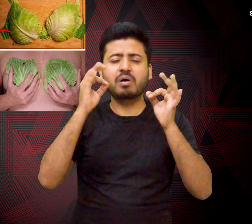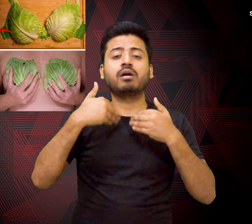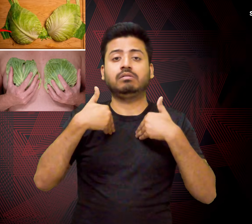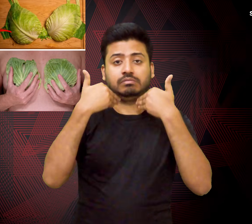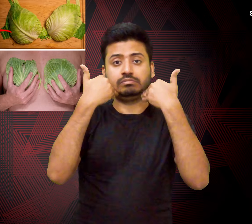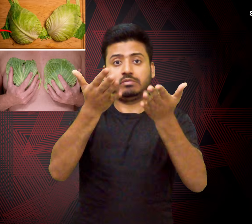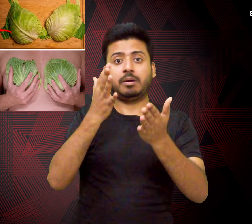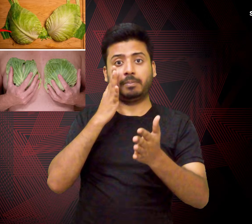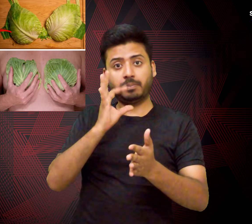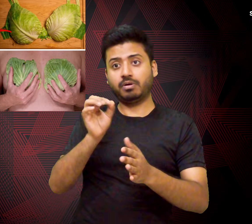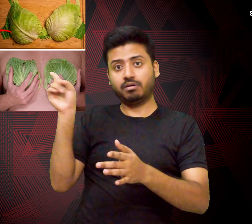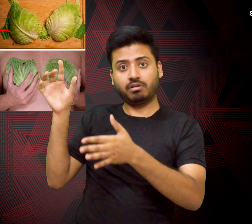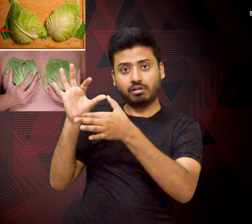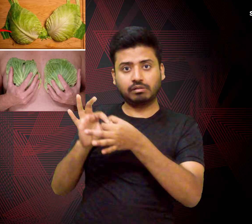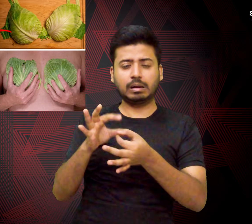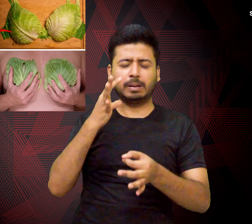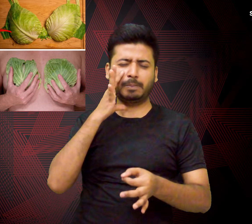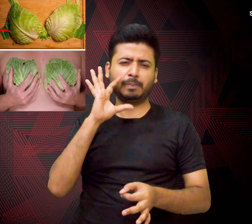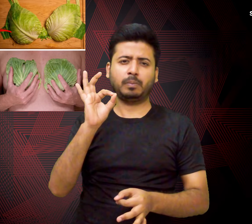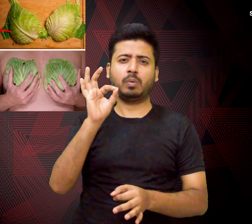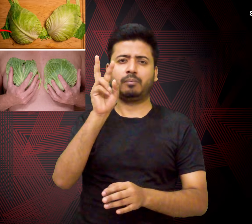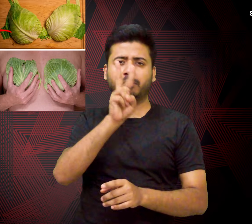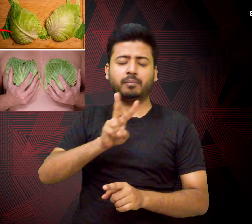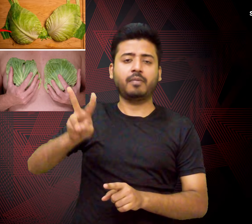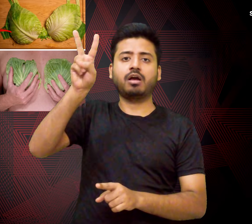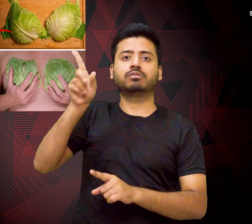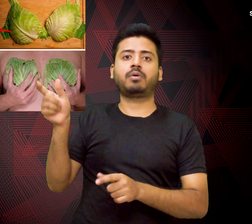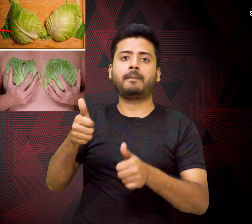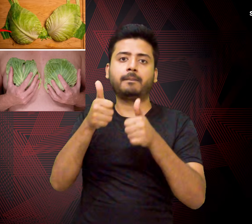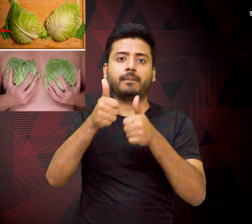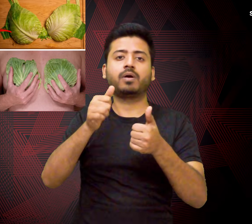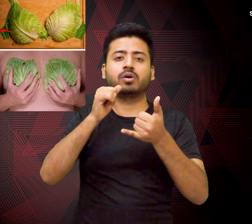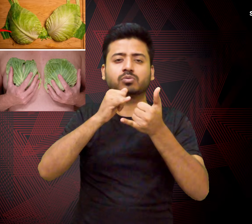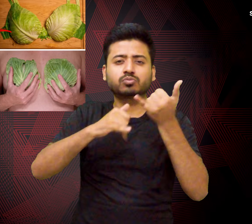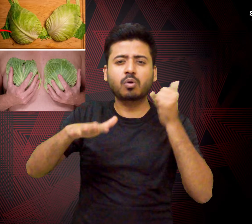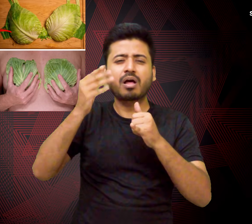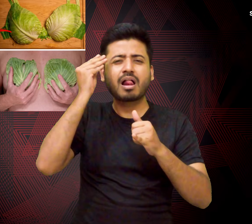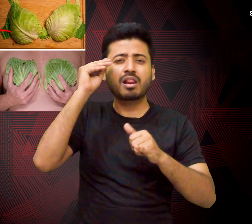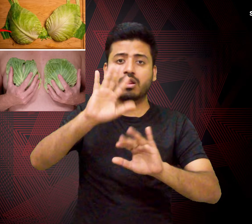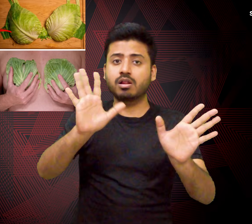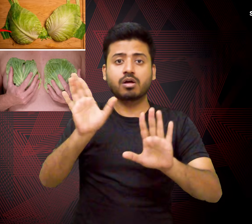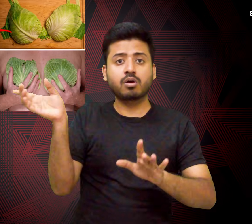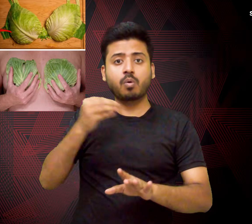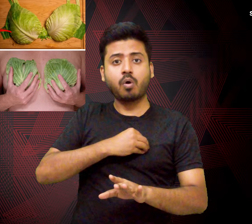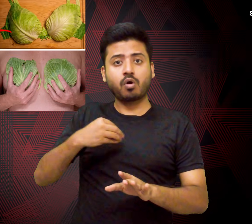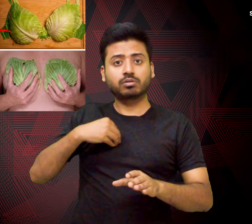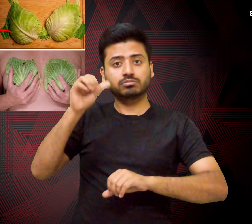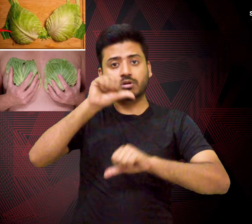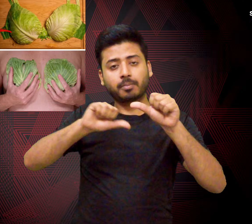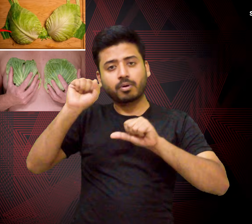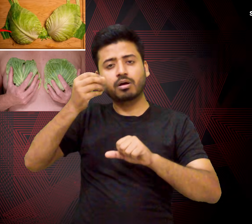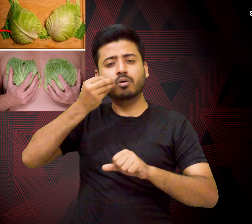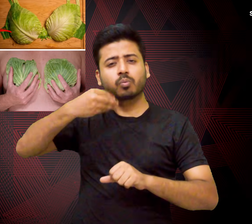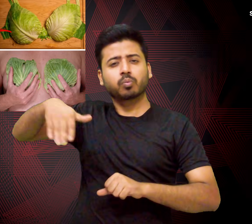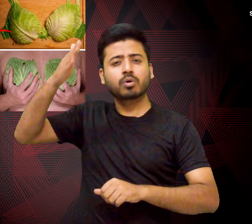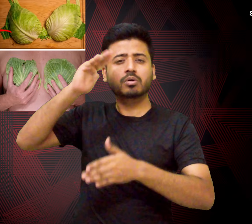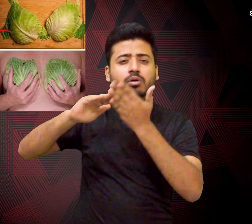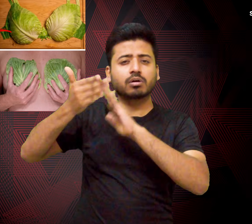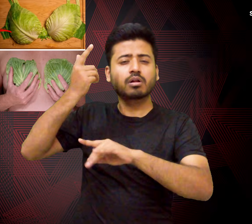during breastfeeding. Primary benefits and uses: relieves engorgement and pain. Applying chilled cabbage leaves can significantly reduce